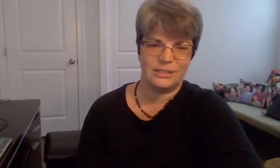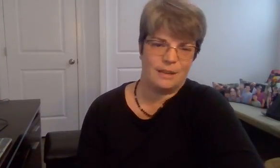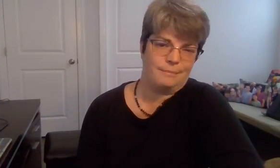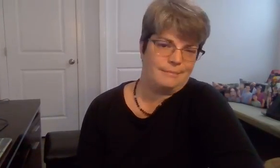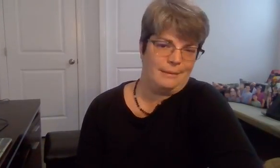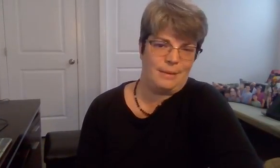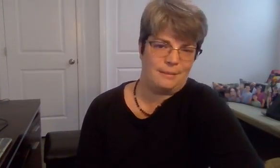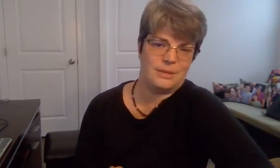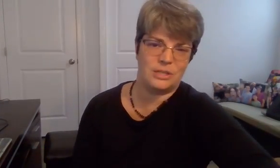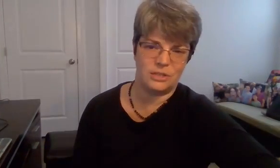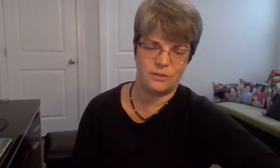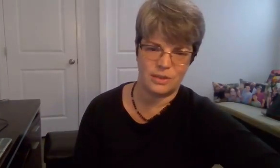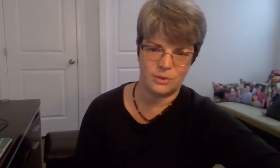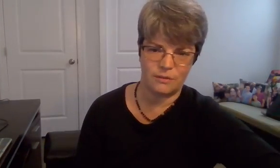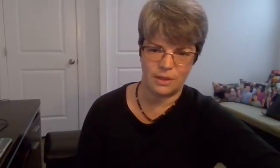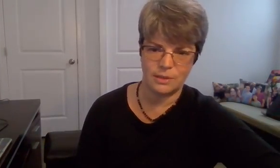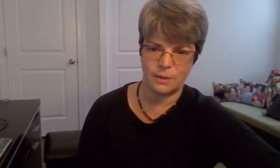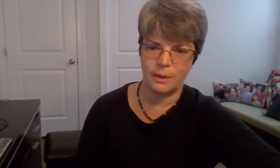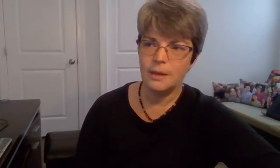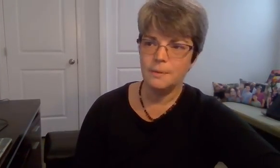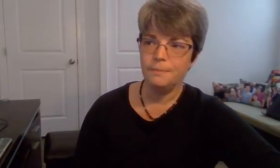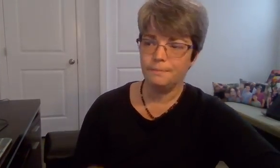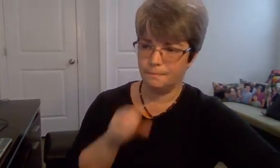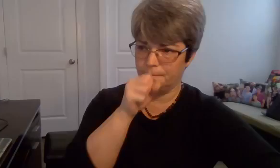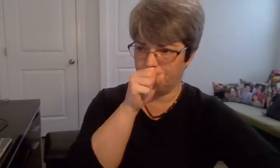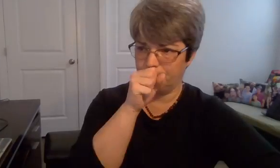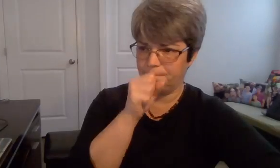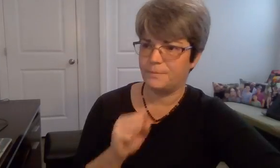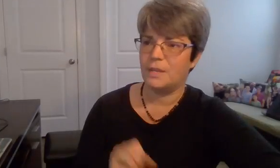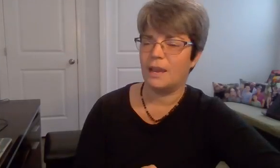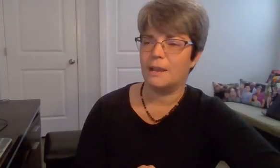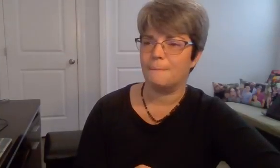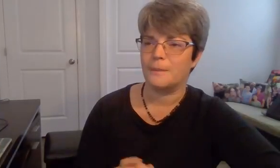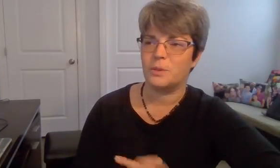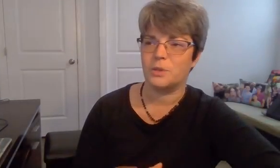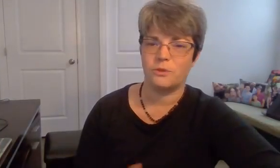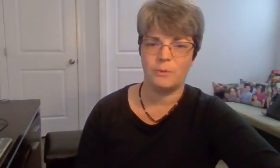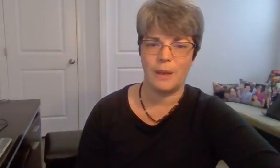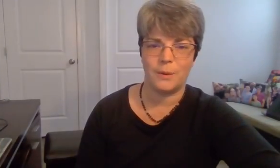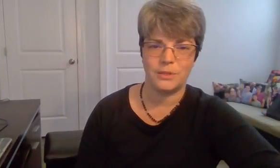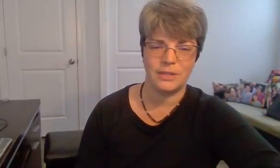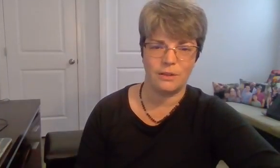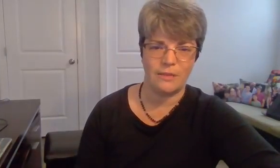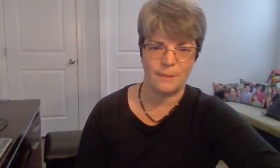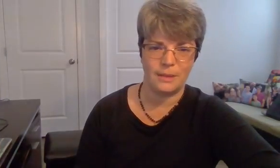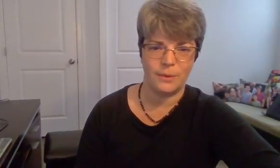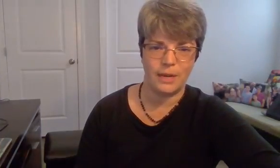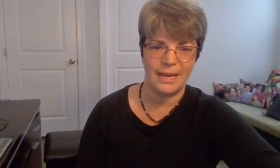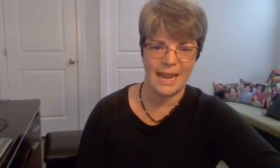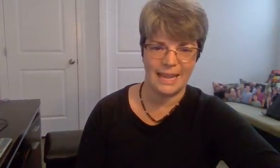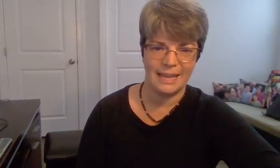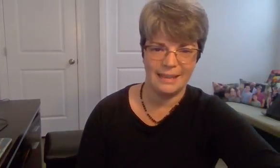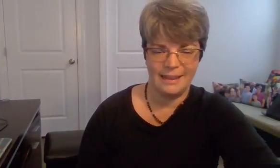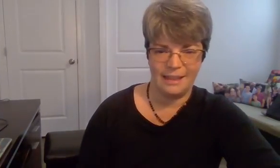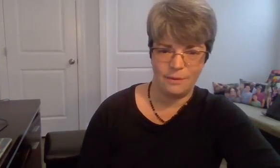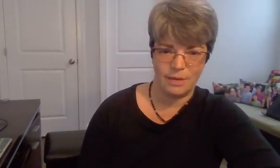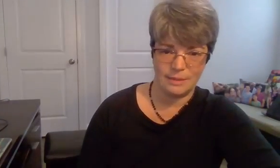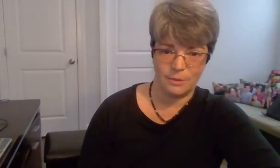not many paid positions for that sort of thing, so so I was looking through the papers and I saw a family that wanted a nanny, and they wanted someone who knew